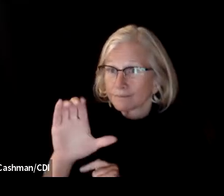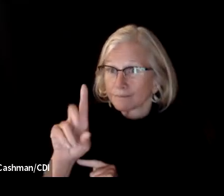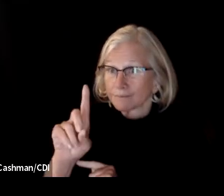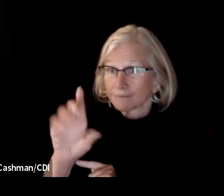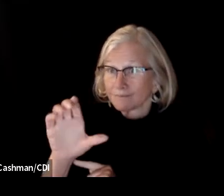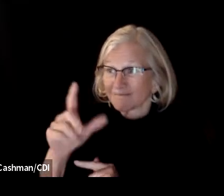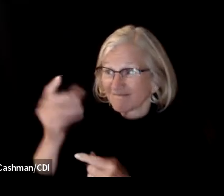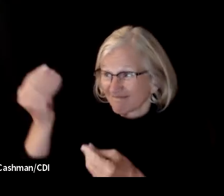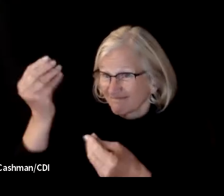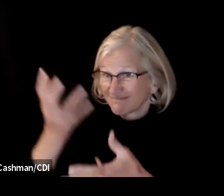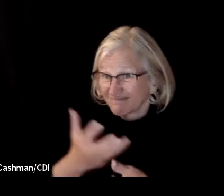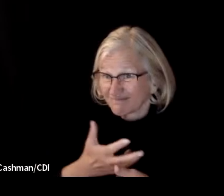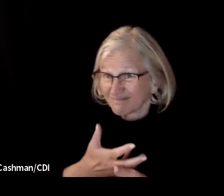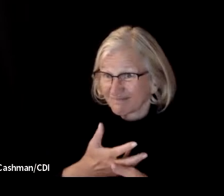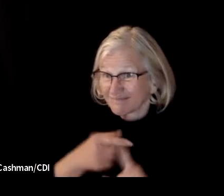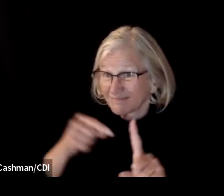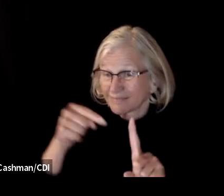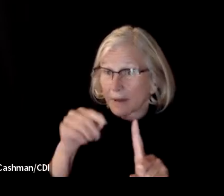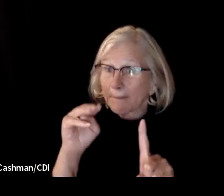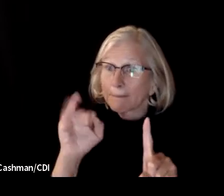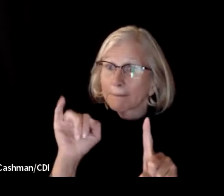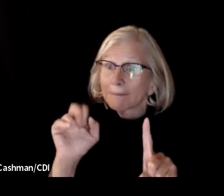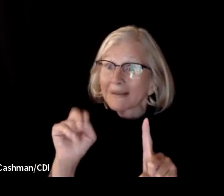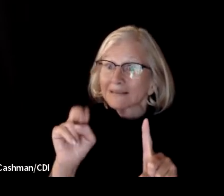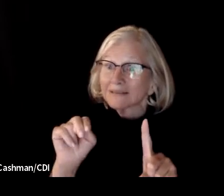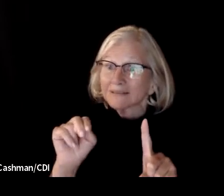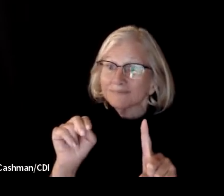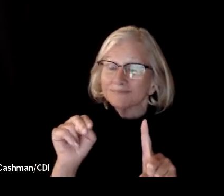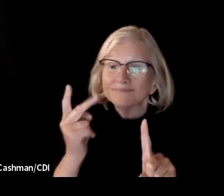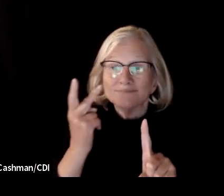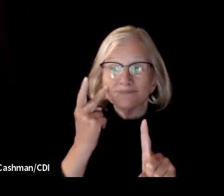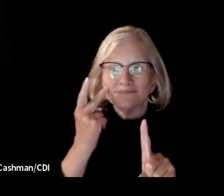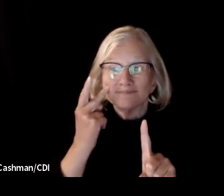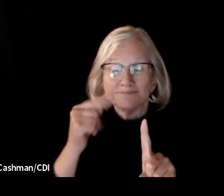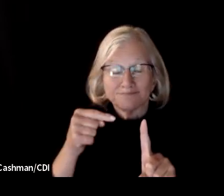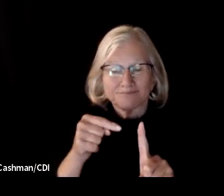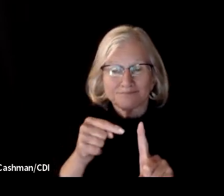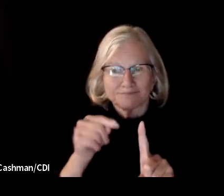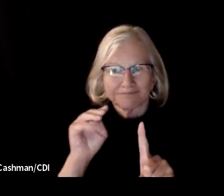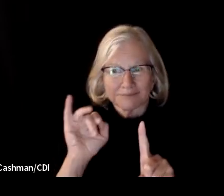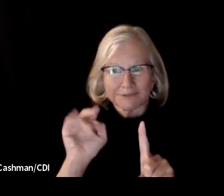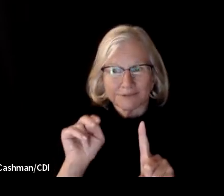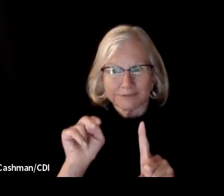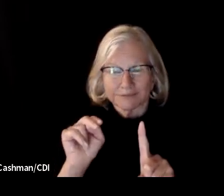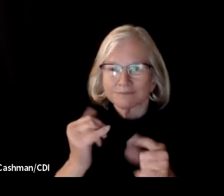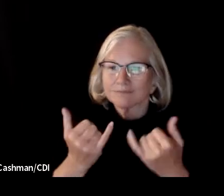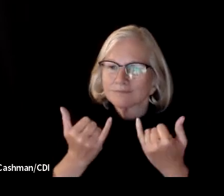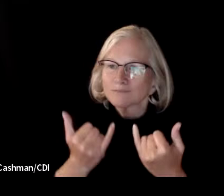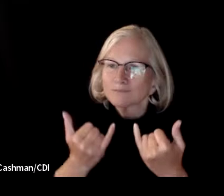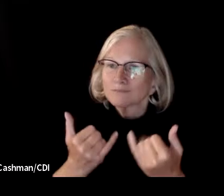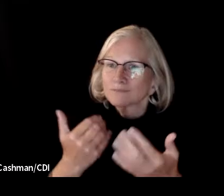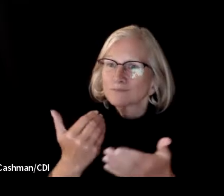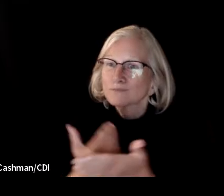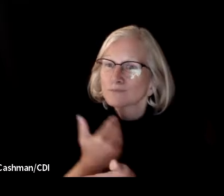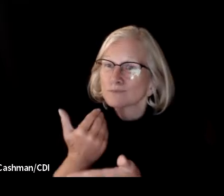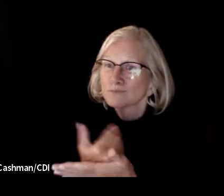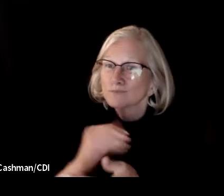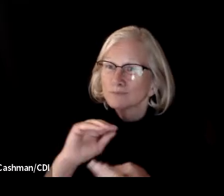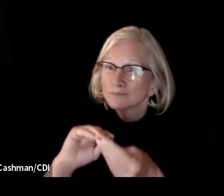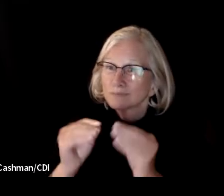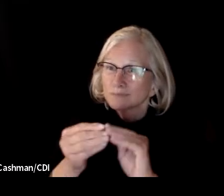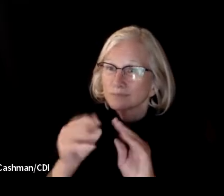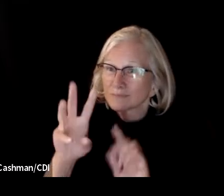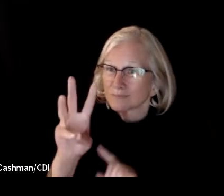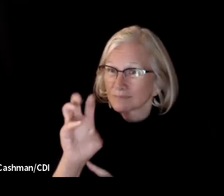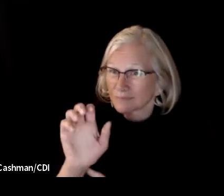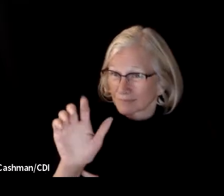another 625 COVID-19 cases today, so we're continuing to see a sharp increase in our state, which